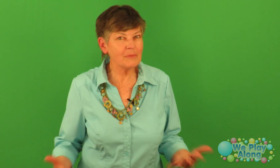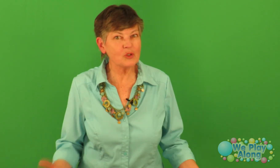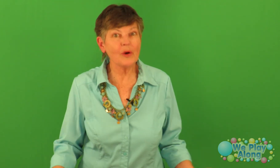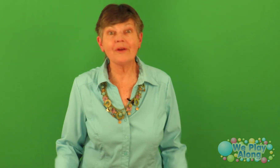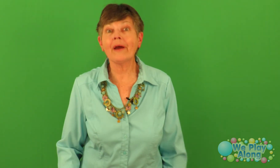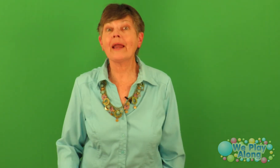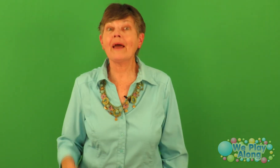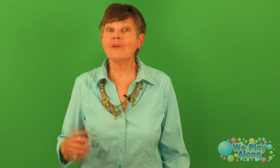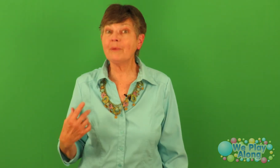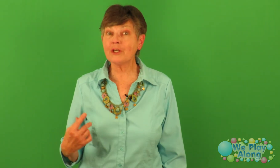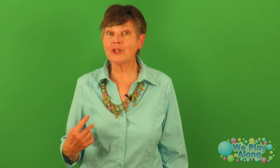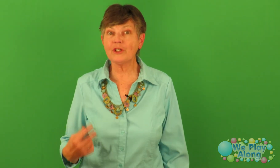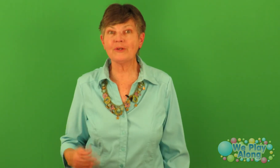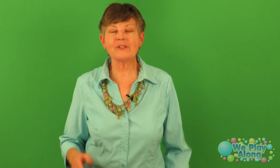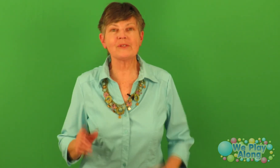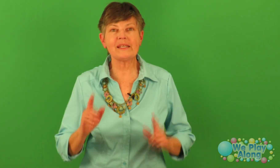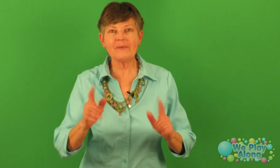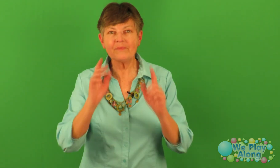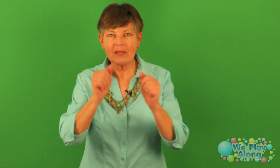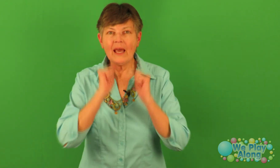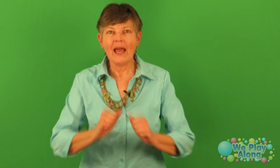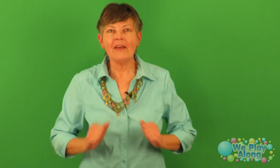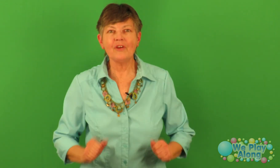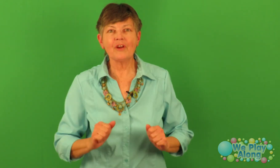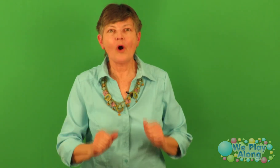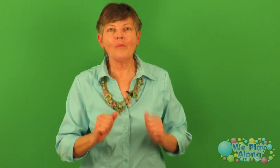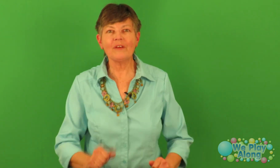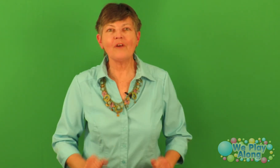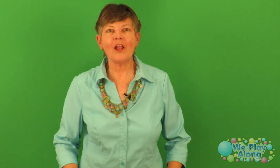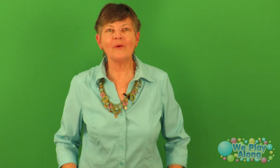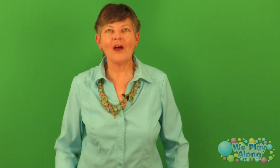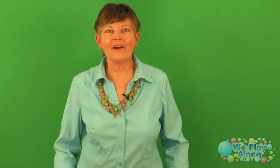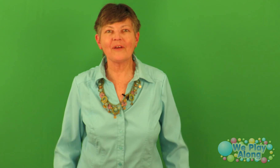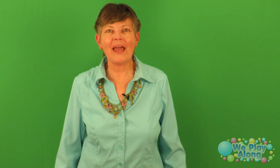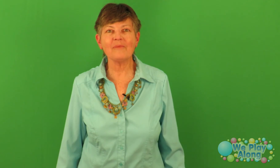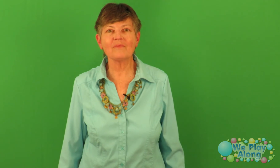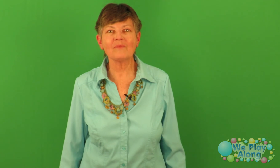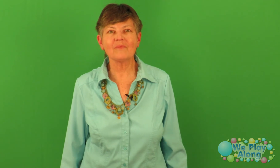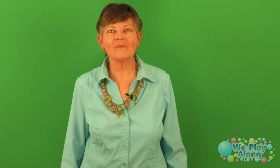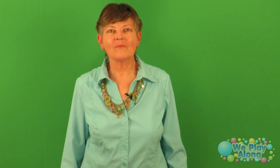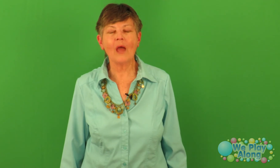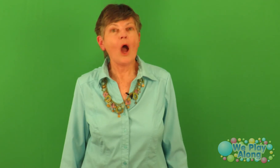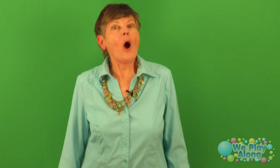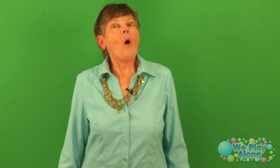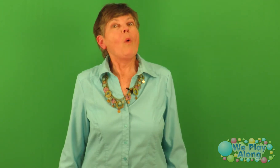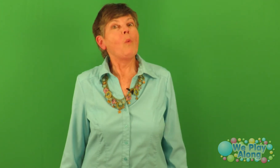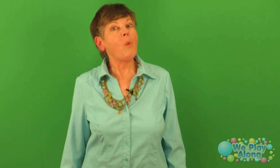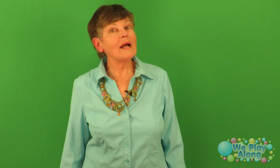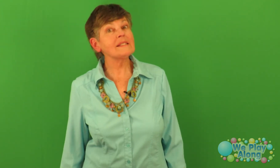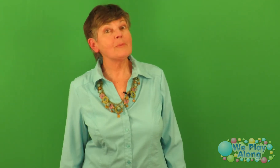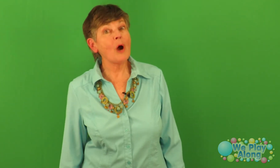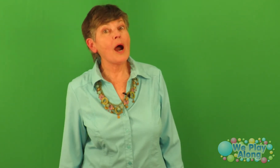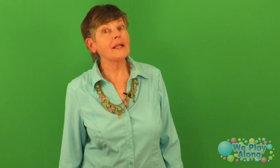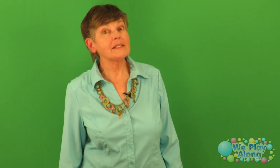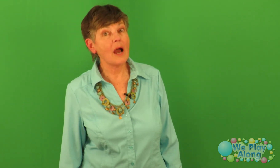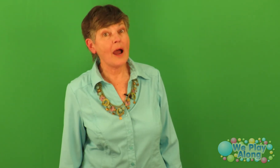story. You're not going to have the picture clues. So see if you can hopefully follow along, okay? Once upon a